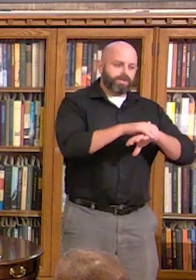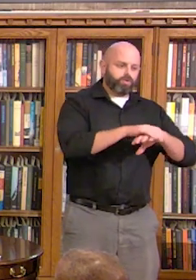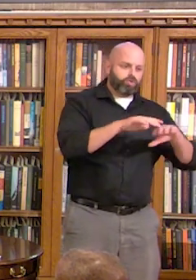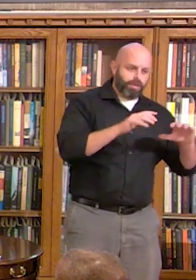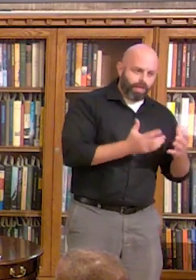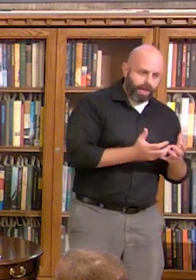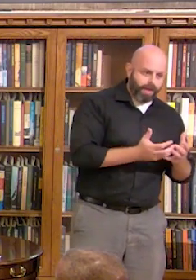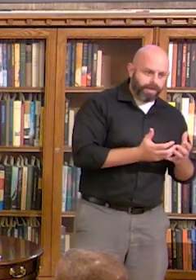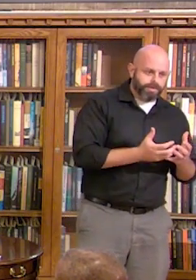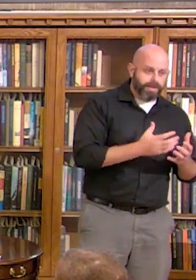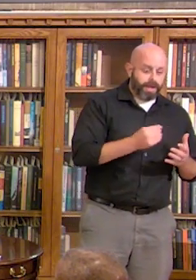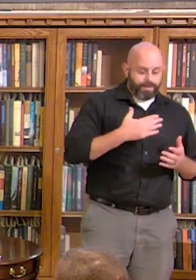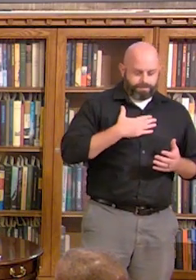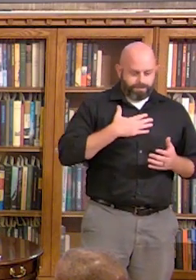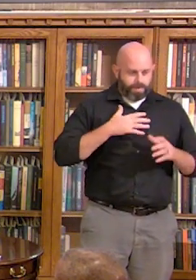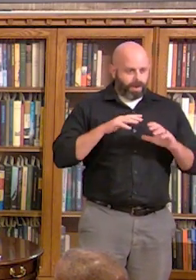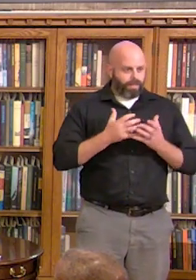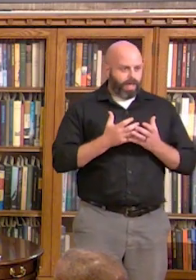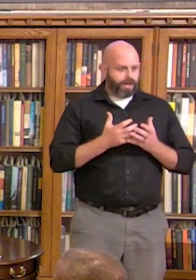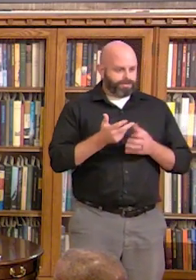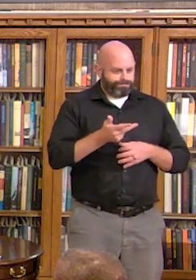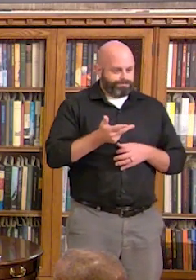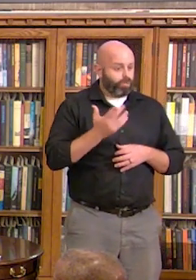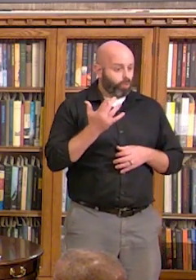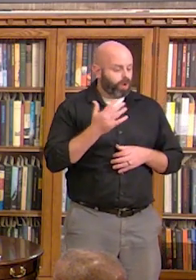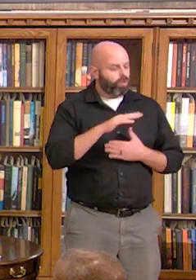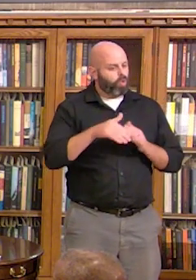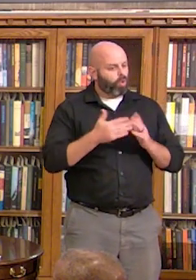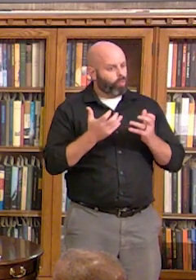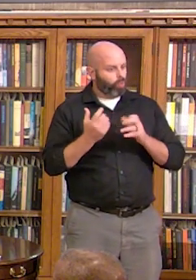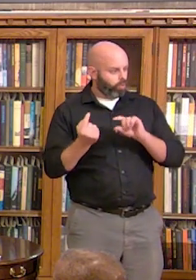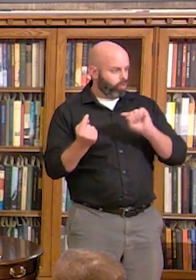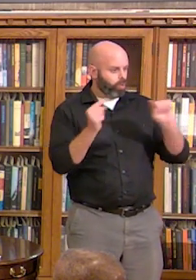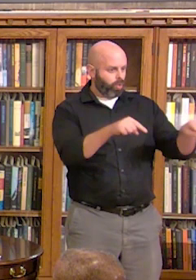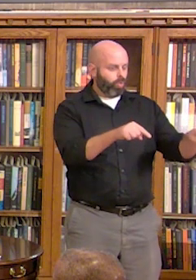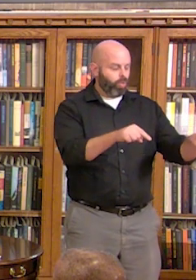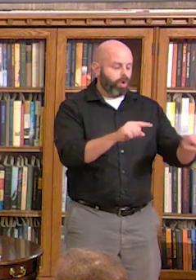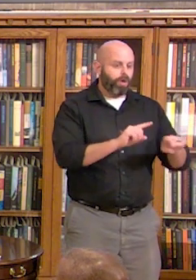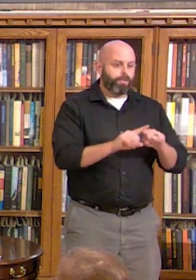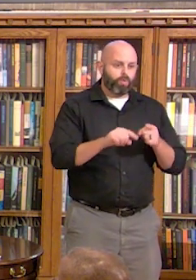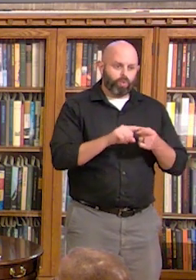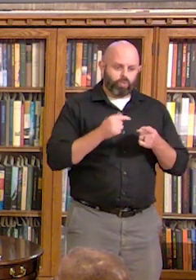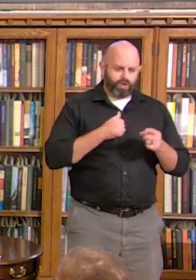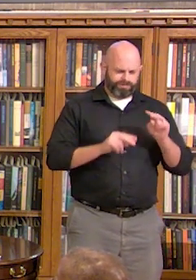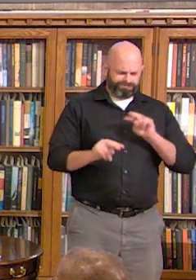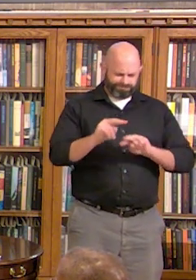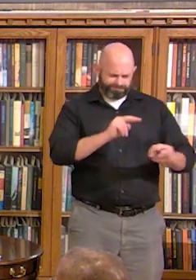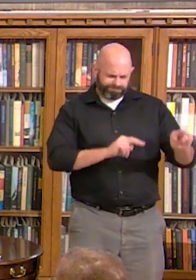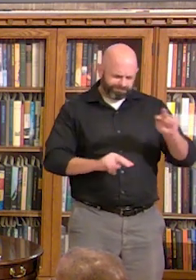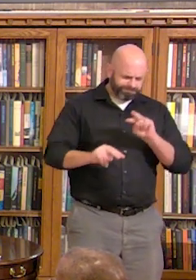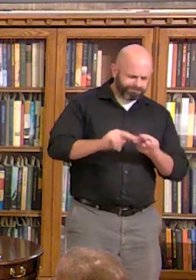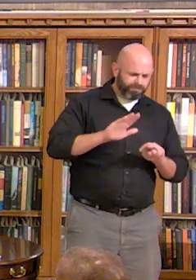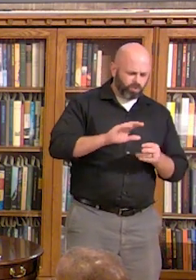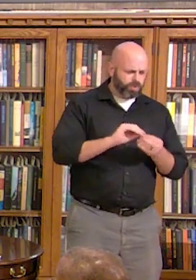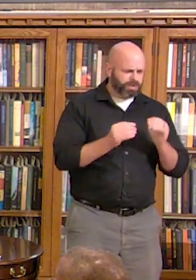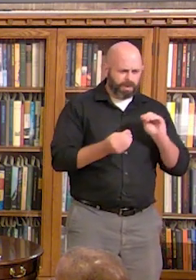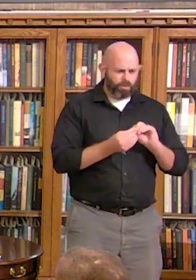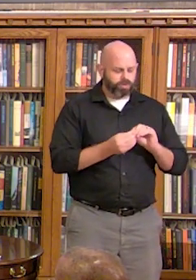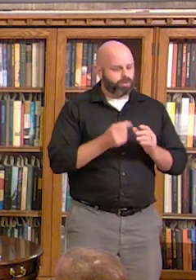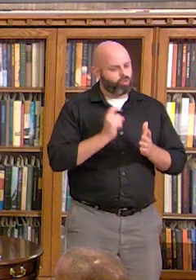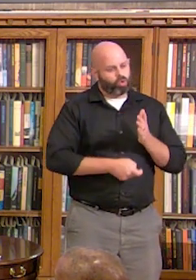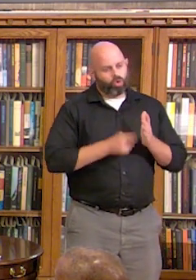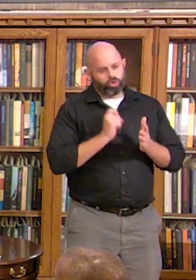class and my class because they all wanted to go but when we started looking at those numbers just cost